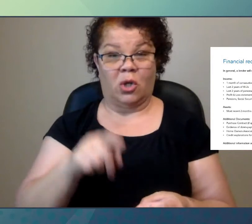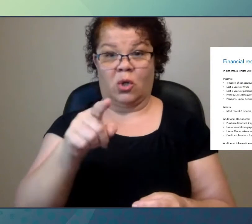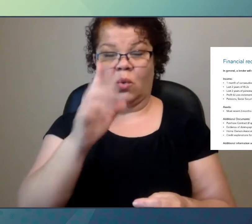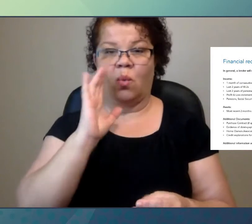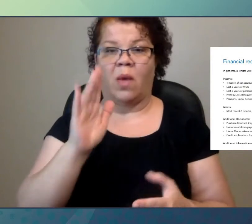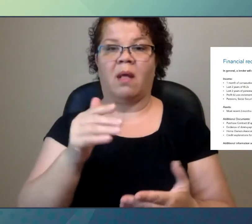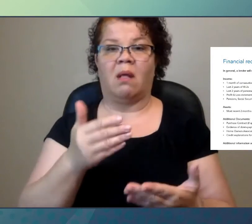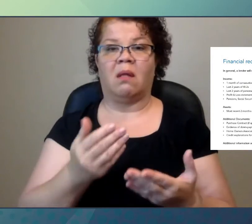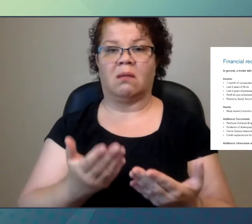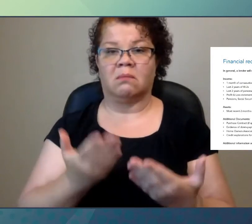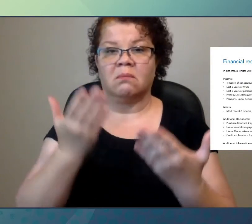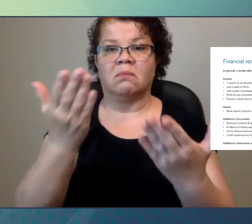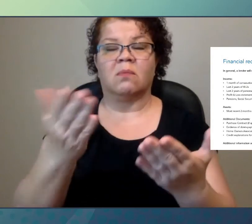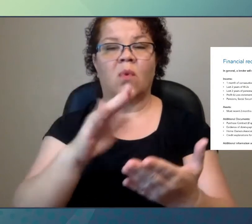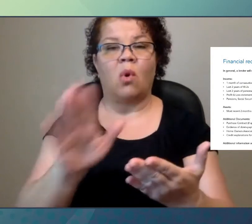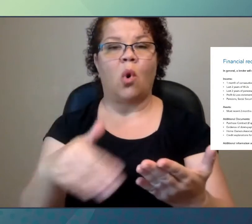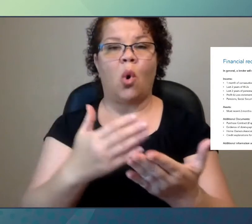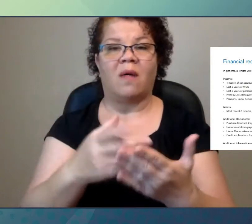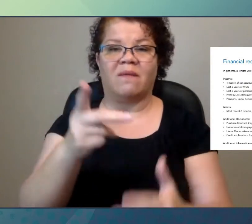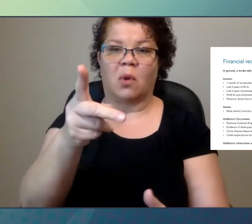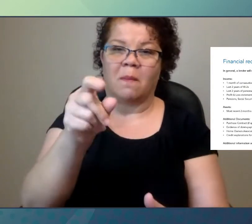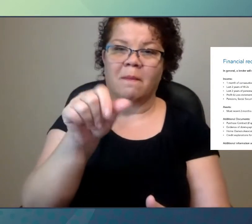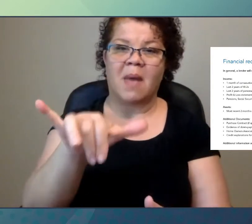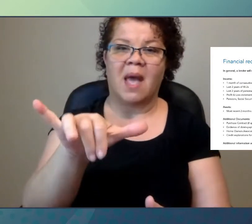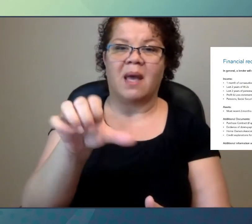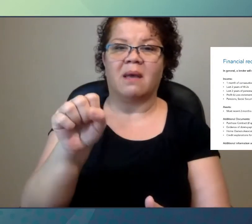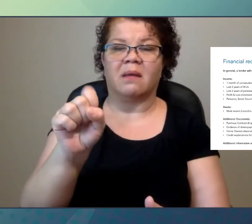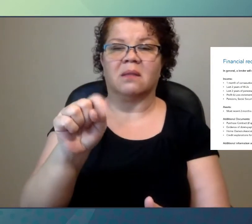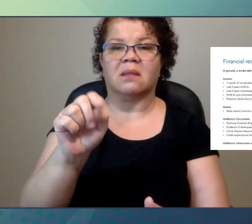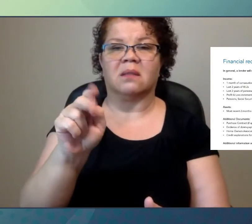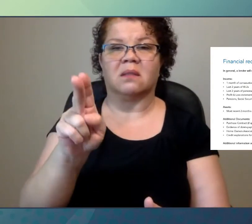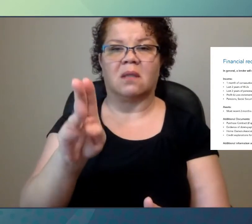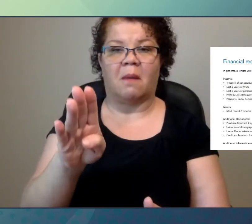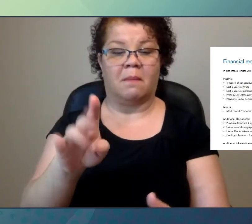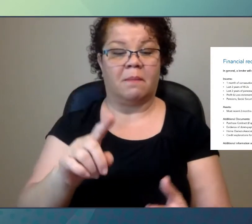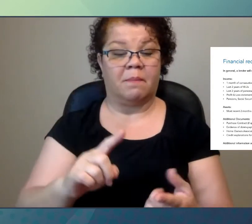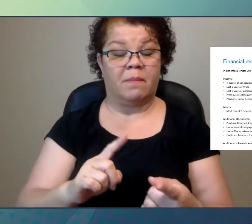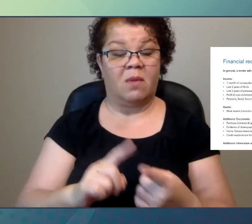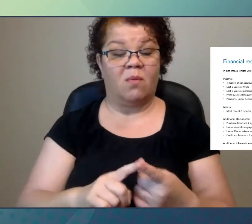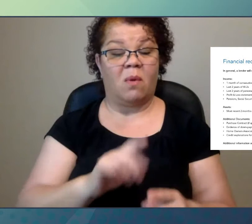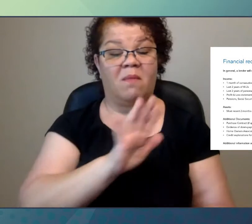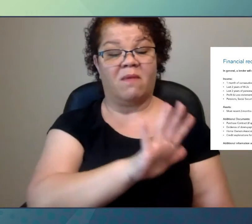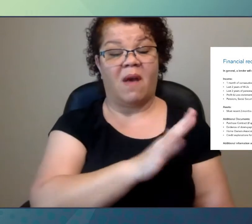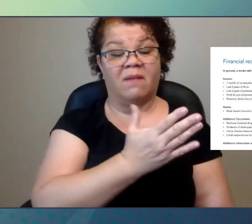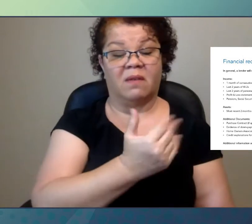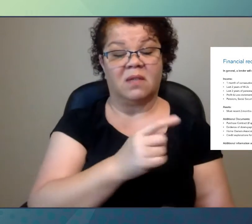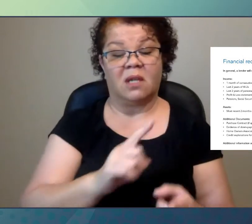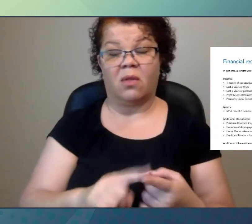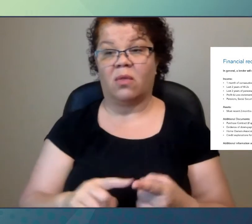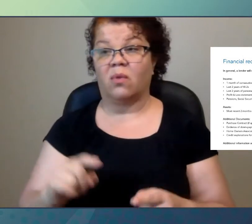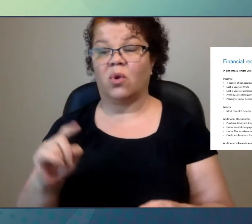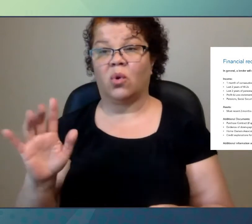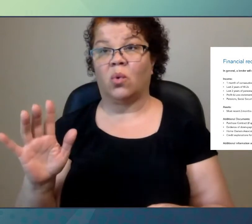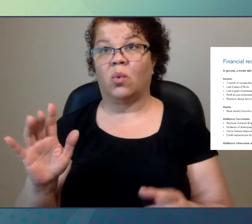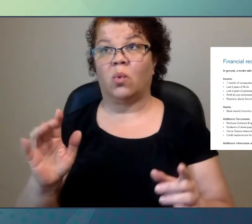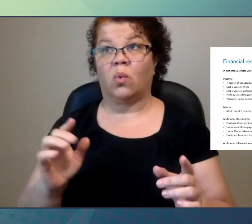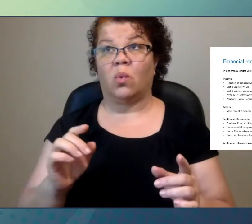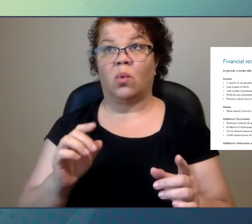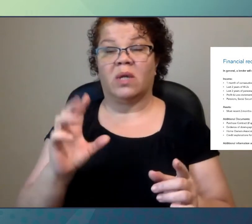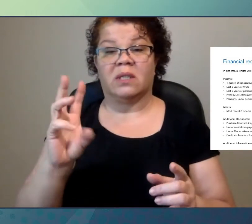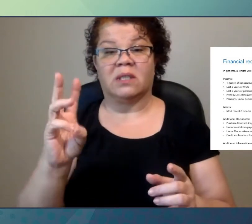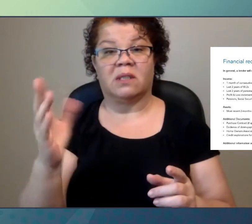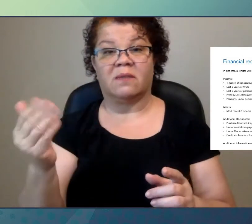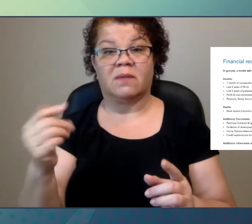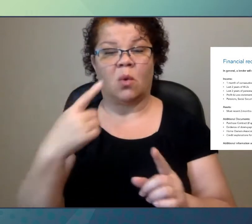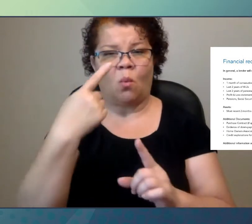providing your pay stub for 5/15 through 6/15. That will cover a month of pay stubs.